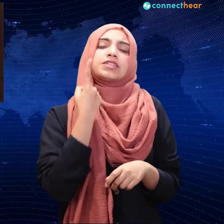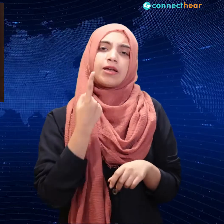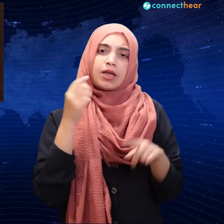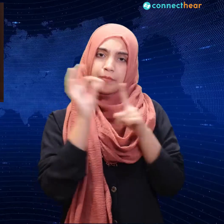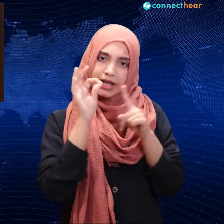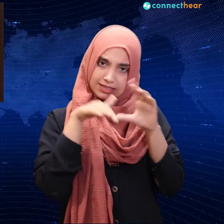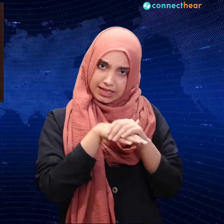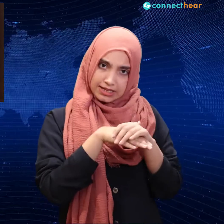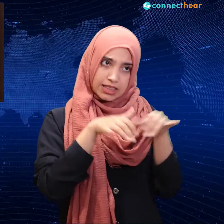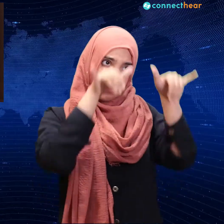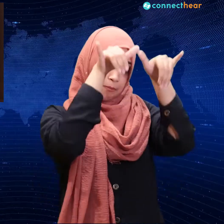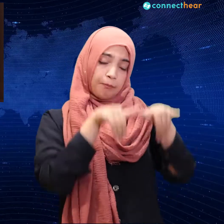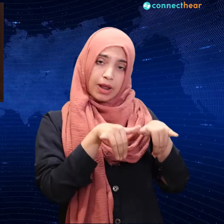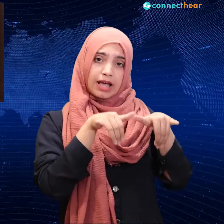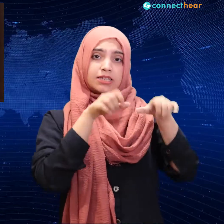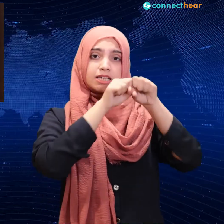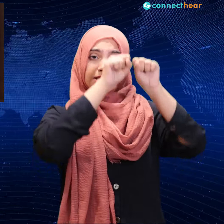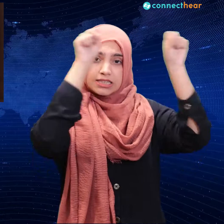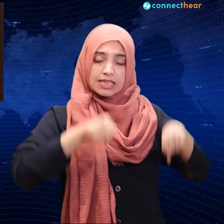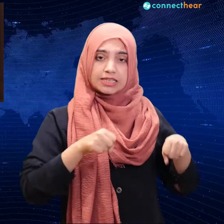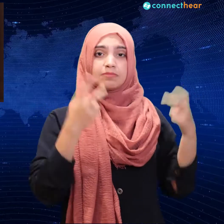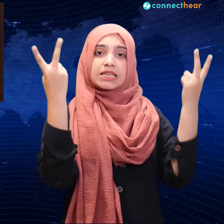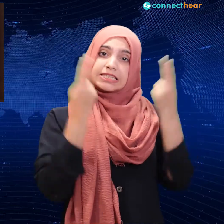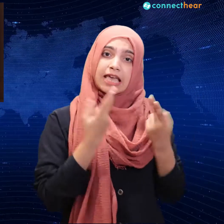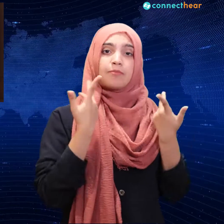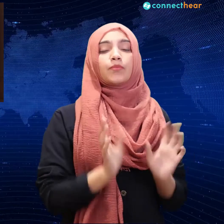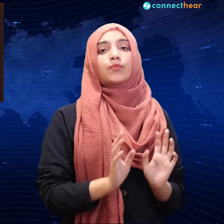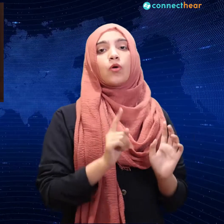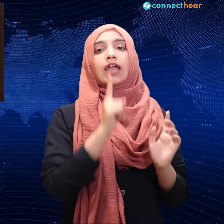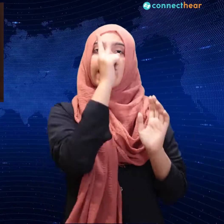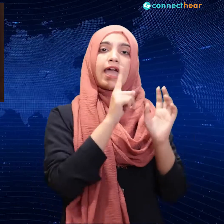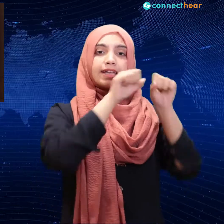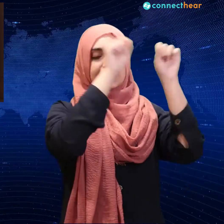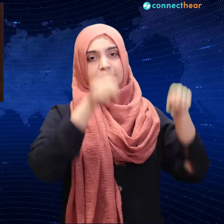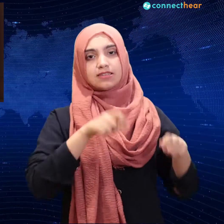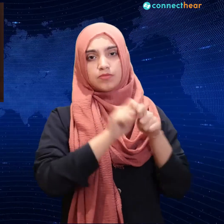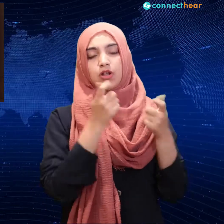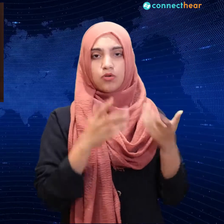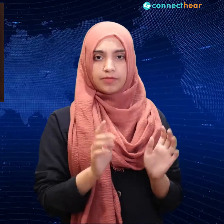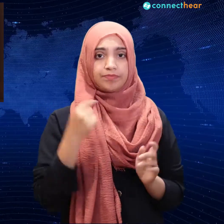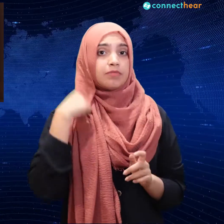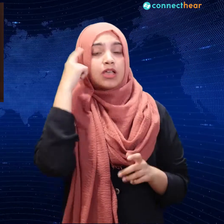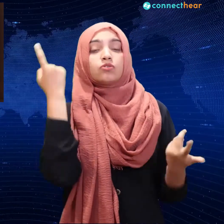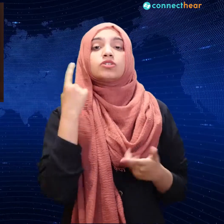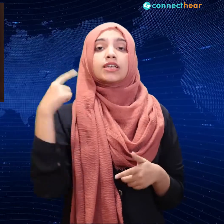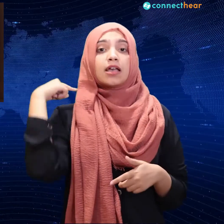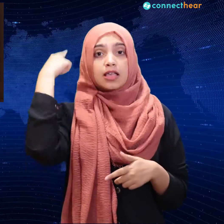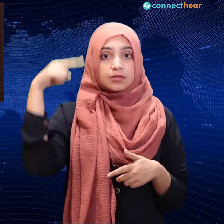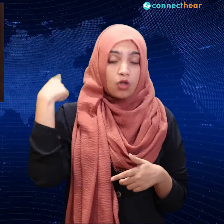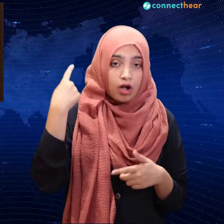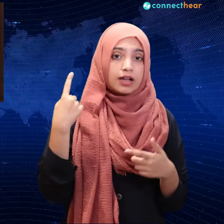unified curriculum in our history. And what I was trying to say was that mental slavery, which comes from the